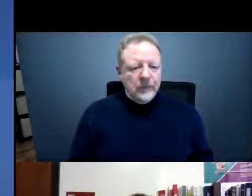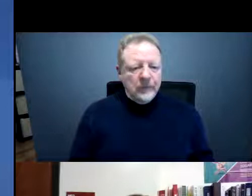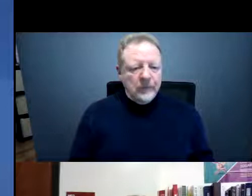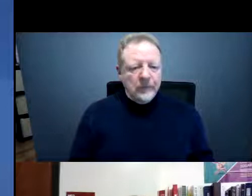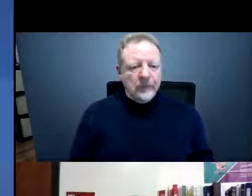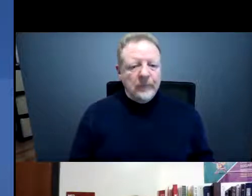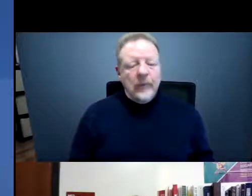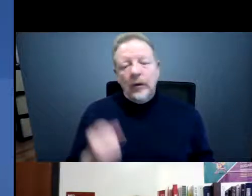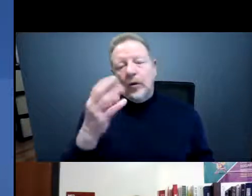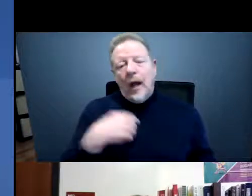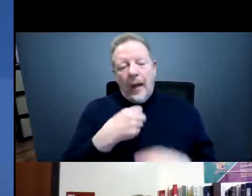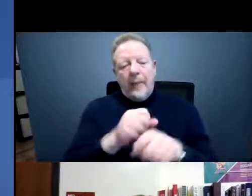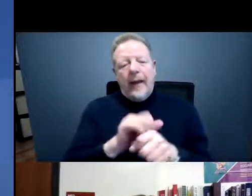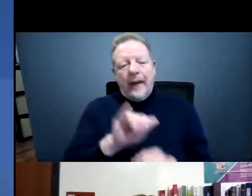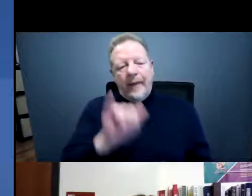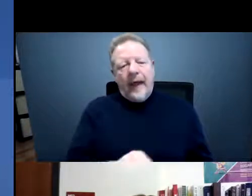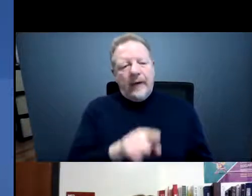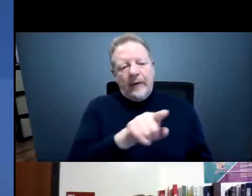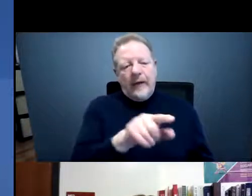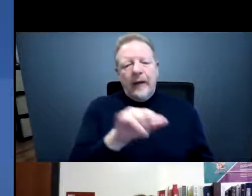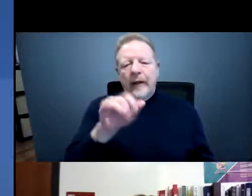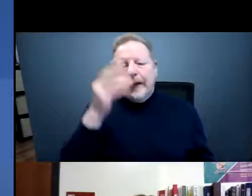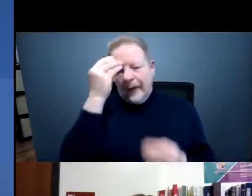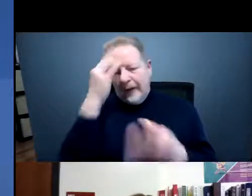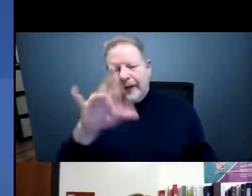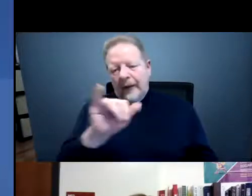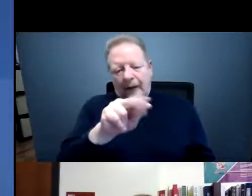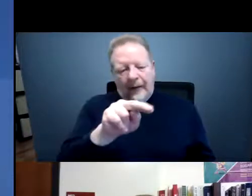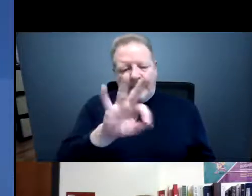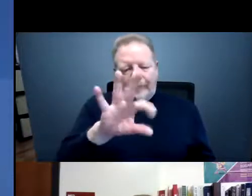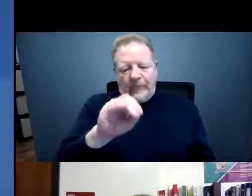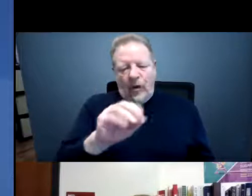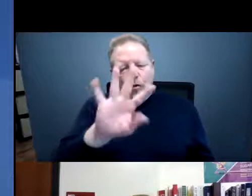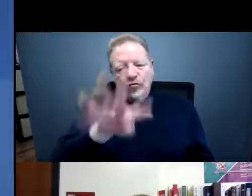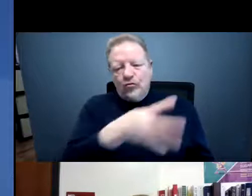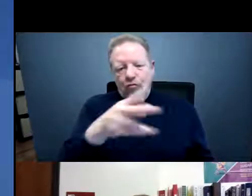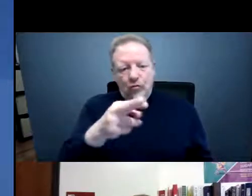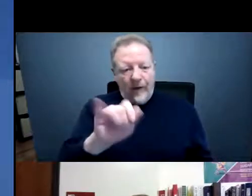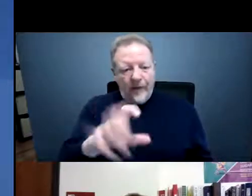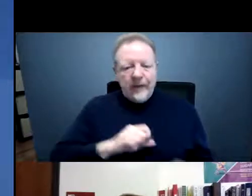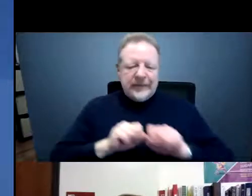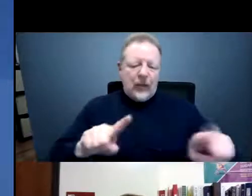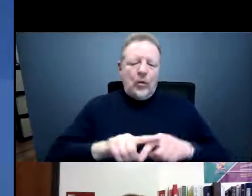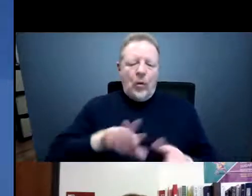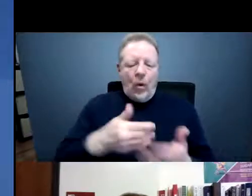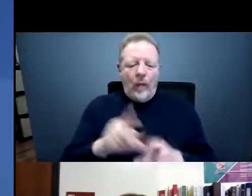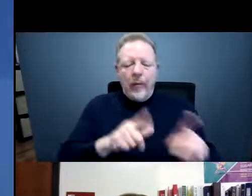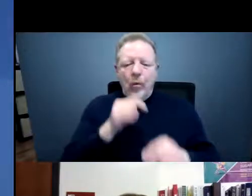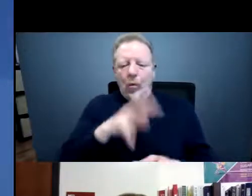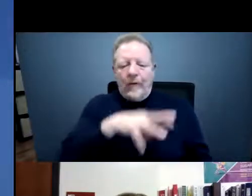So I made this infographic so that, and I sent it to all the people that participated in English and in